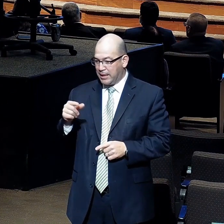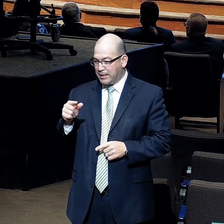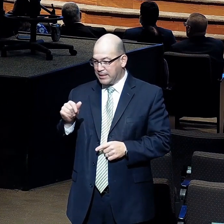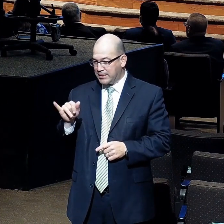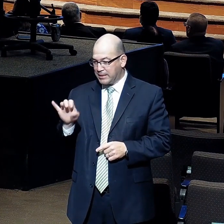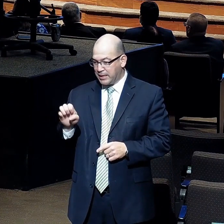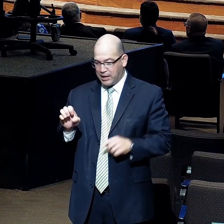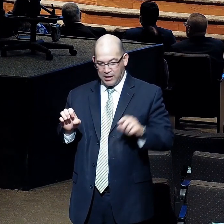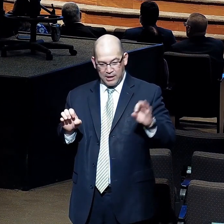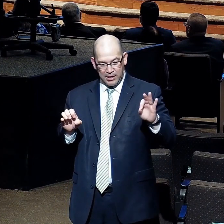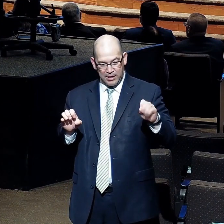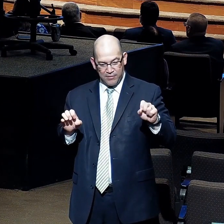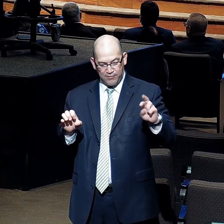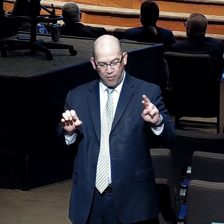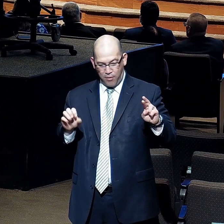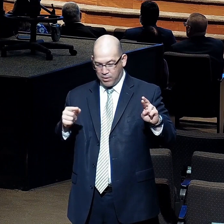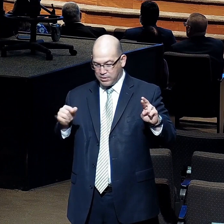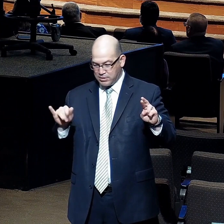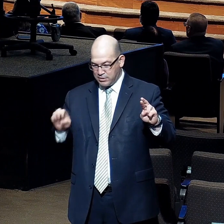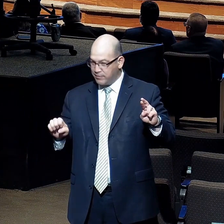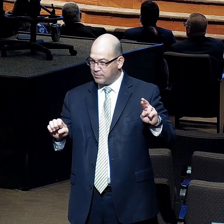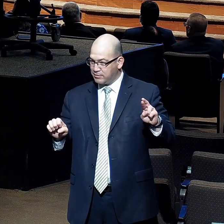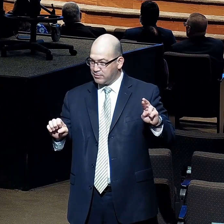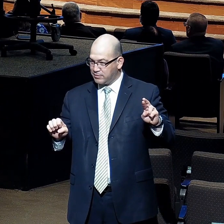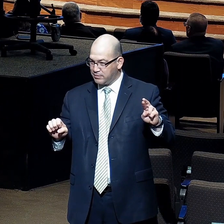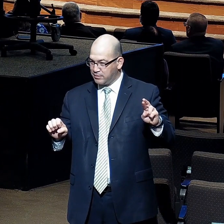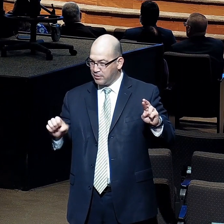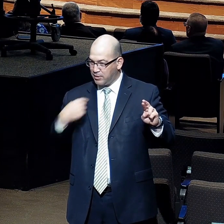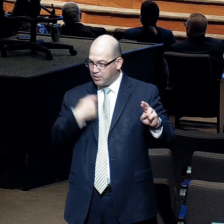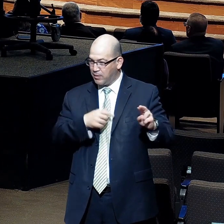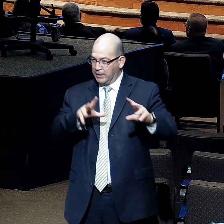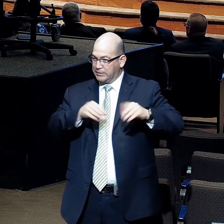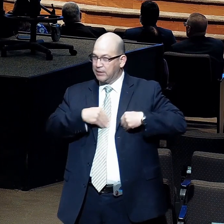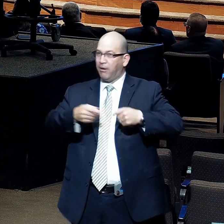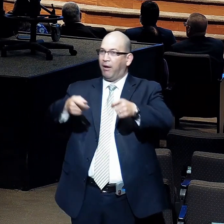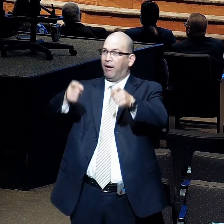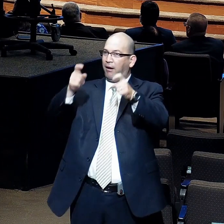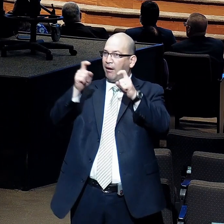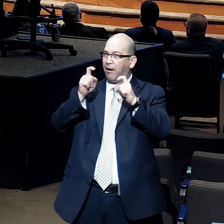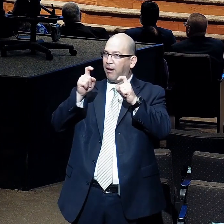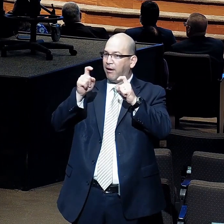because forgiveness is a precious gift that we've received and one we're called to give back